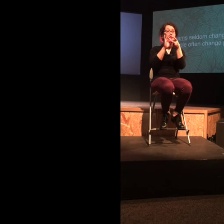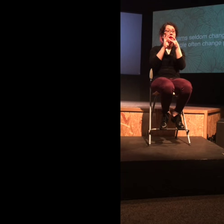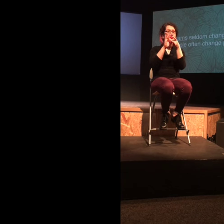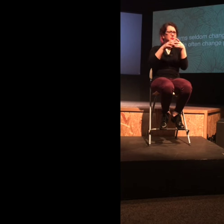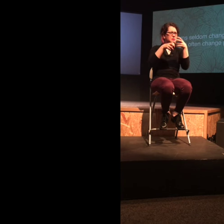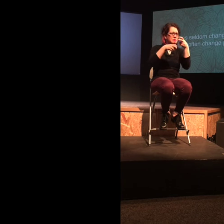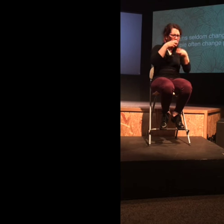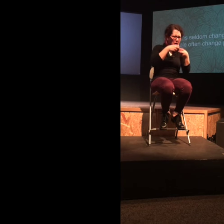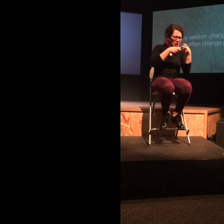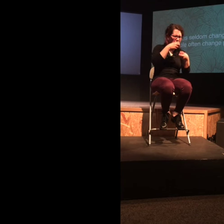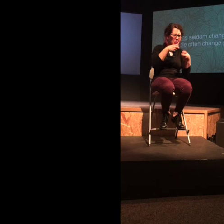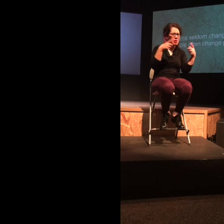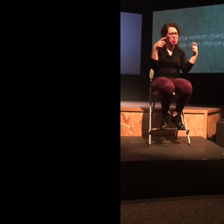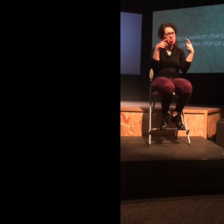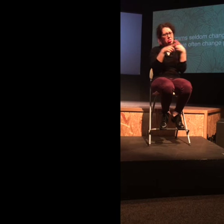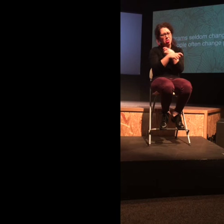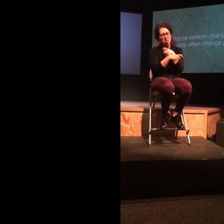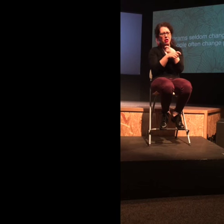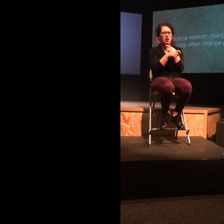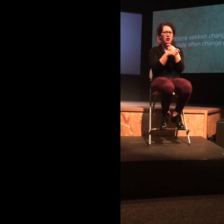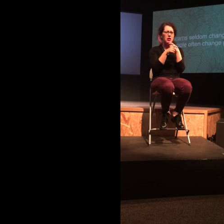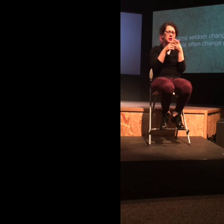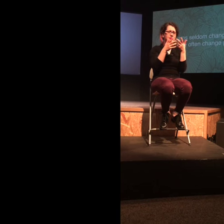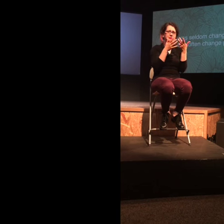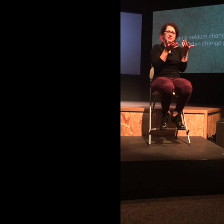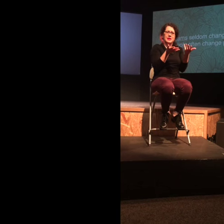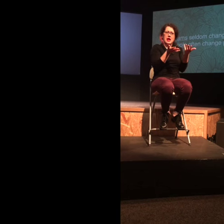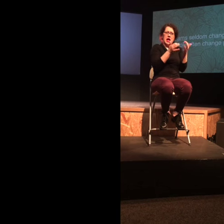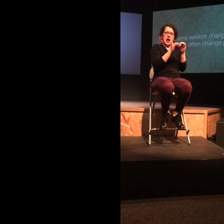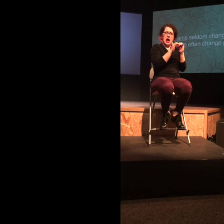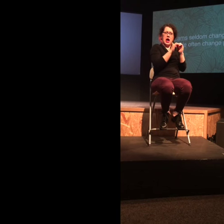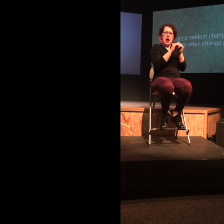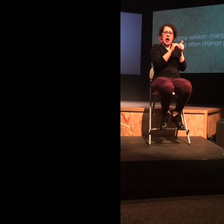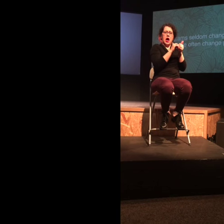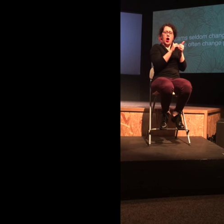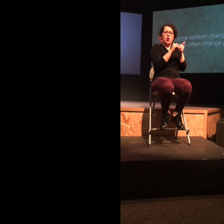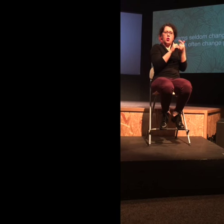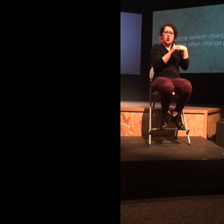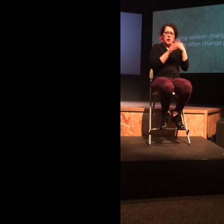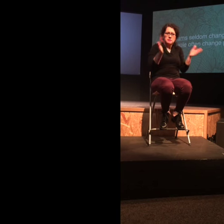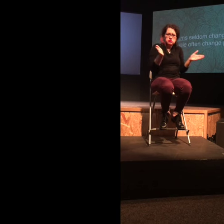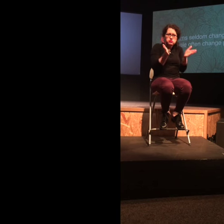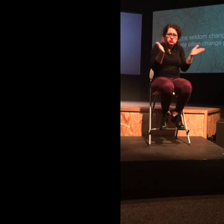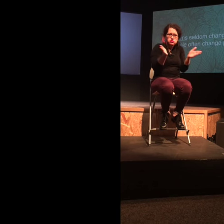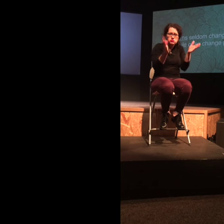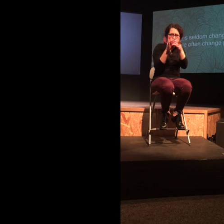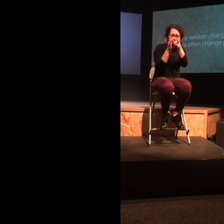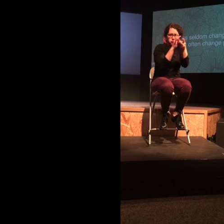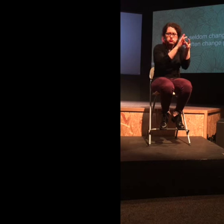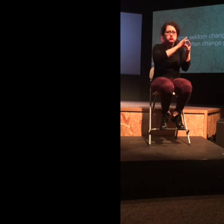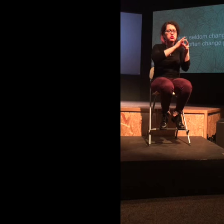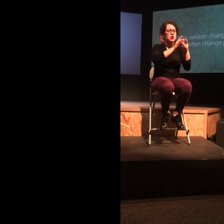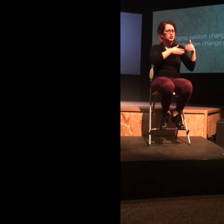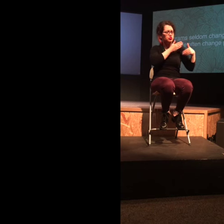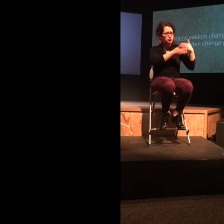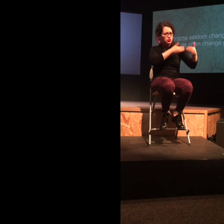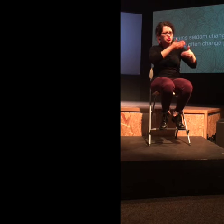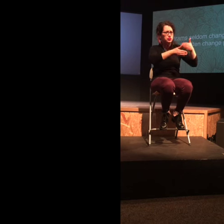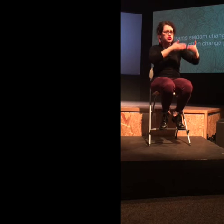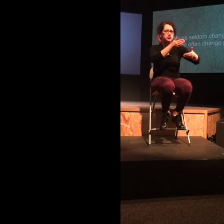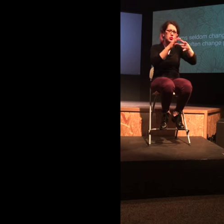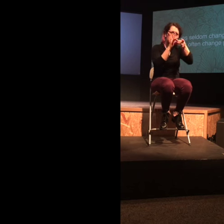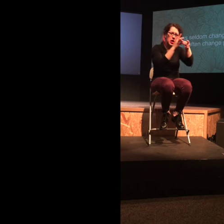difficult sometimes, how can we, in a healthy way, foster these intergenerational relationships that seem to